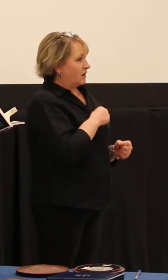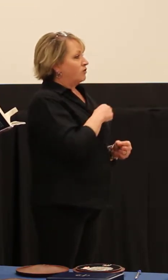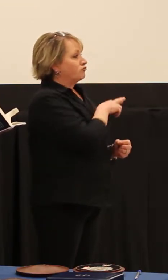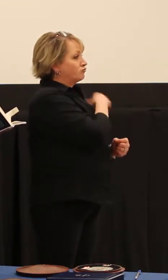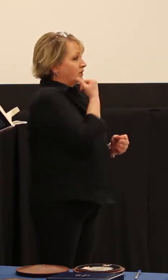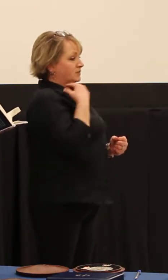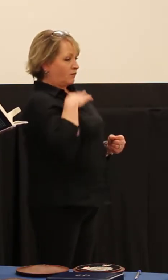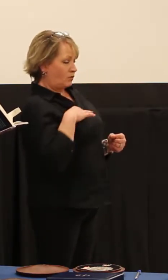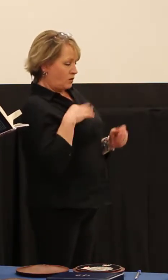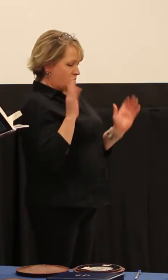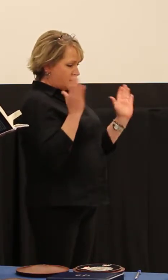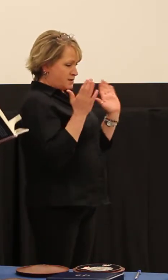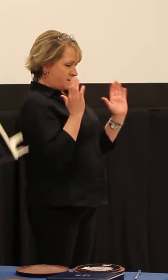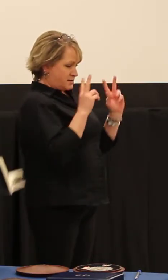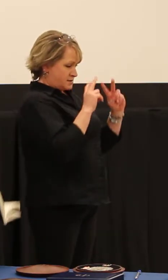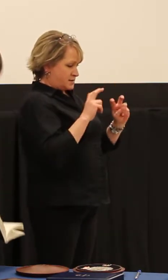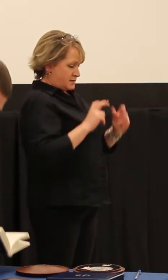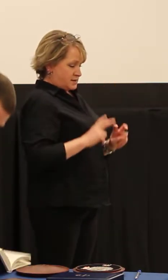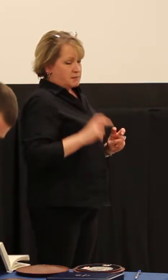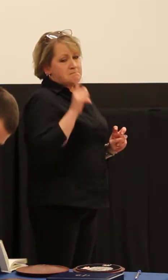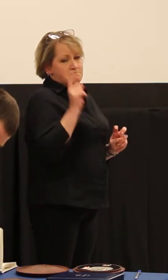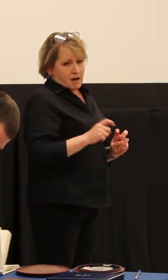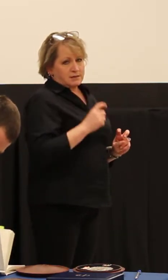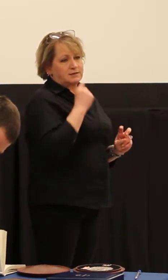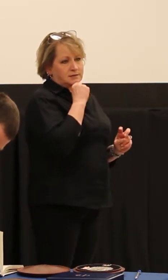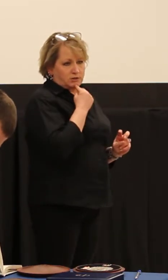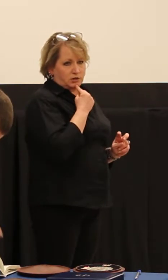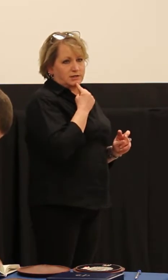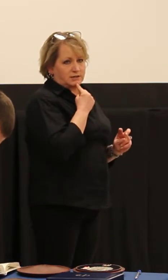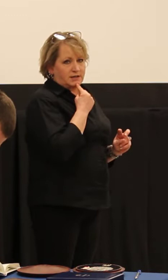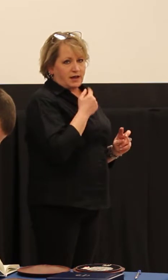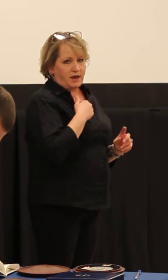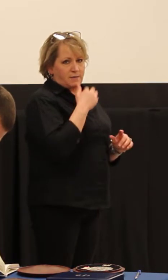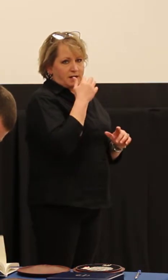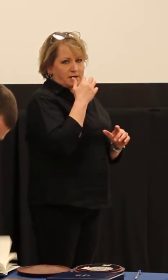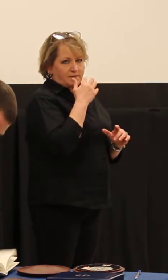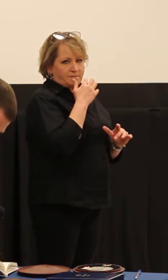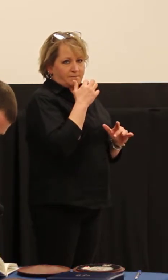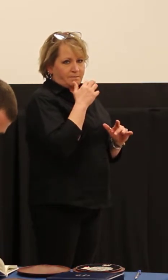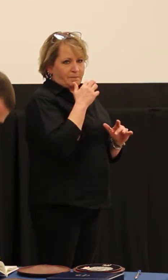more seriously. I've been so caught up in the